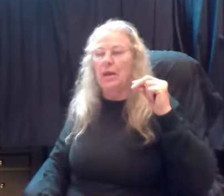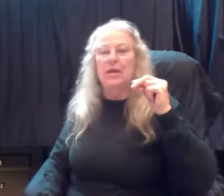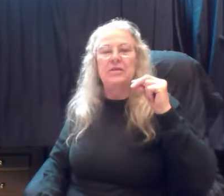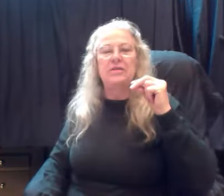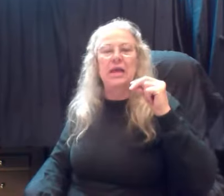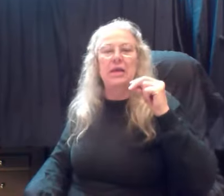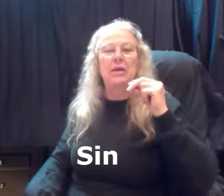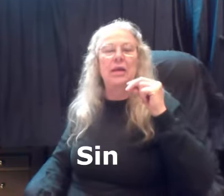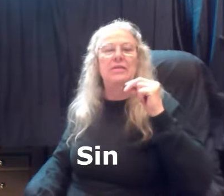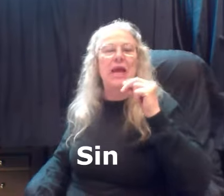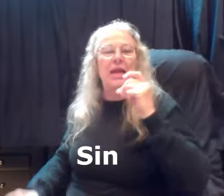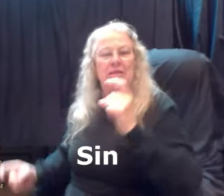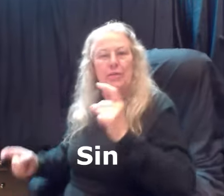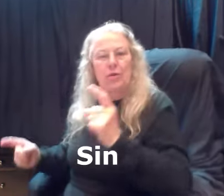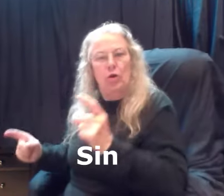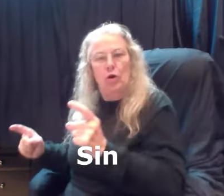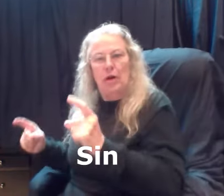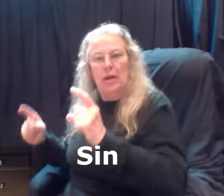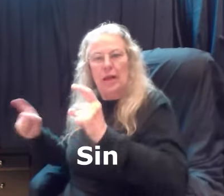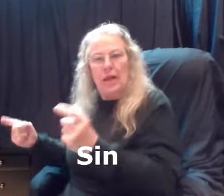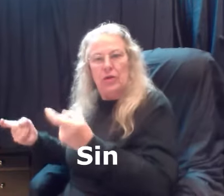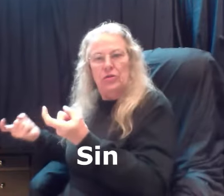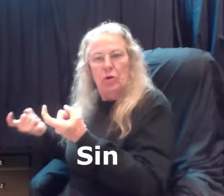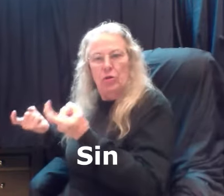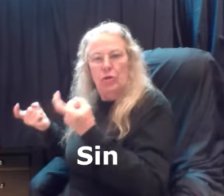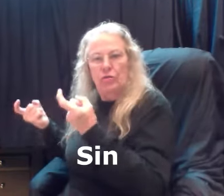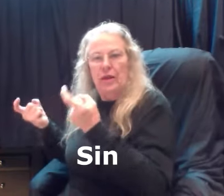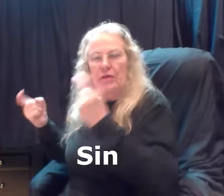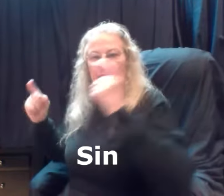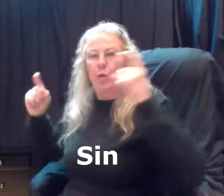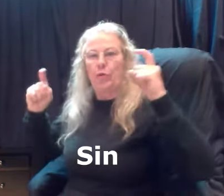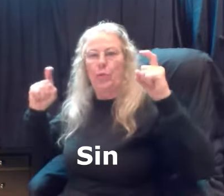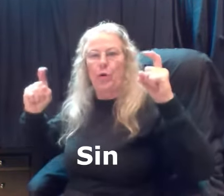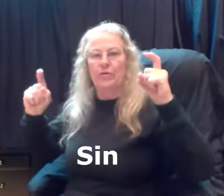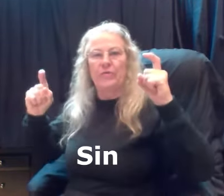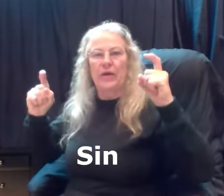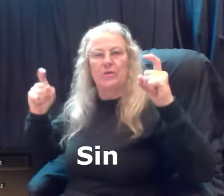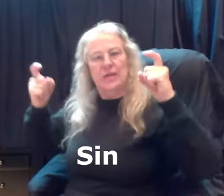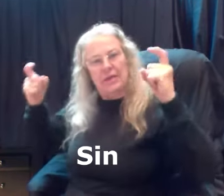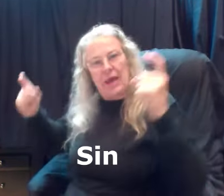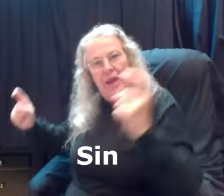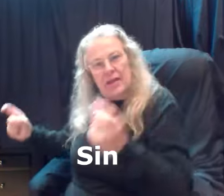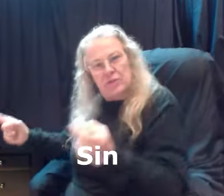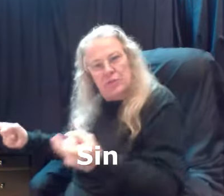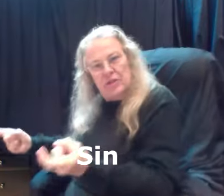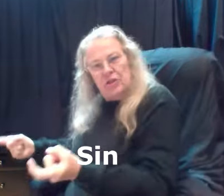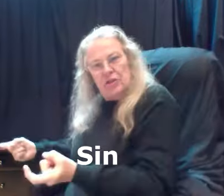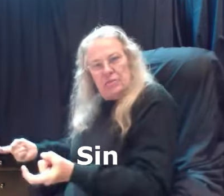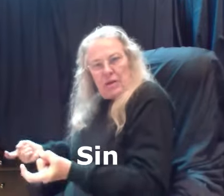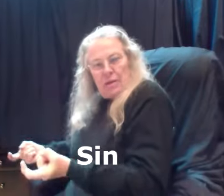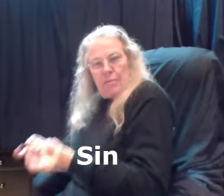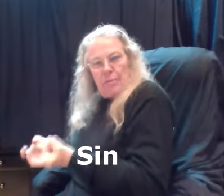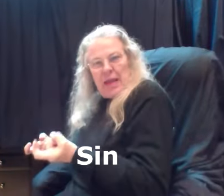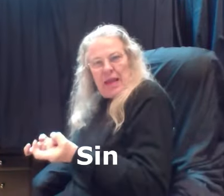Sin is a double hook. So you think of both pointer fingers in that X position making that